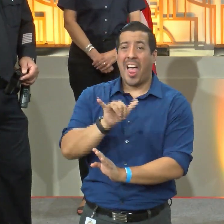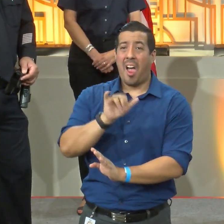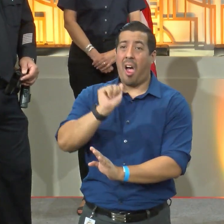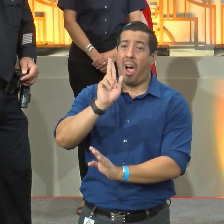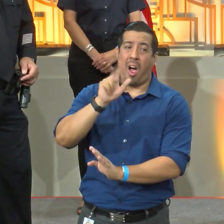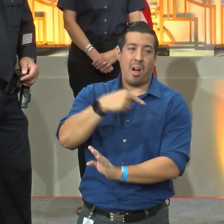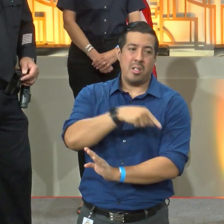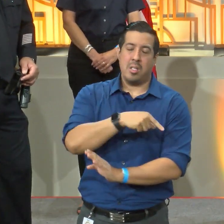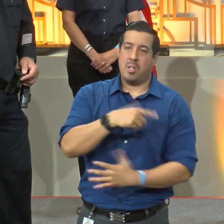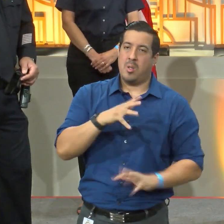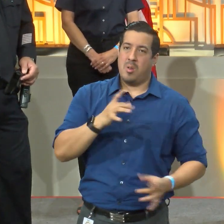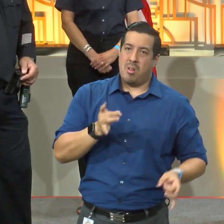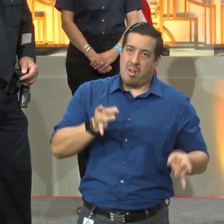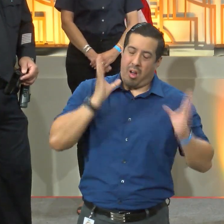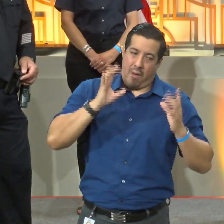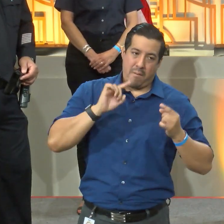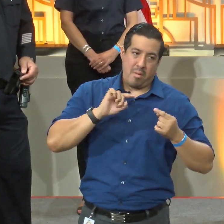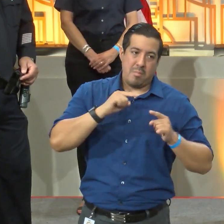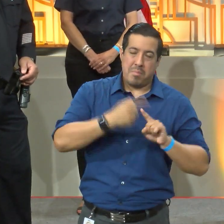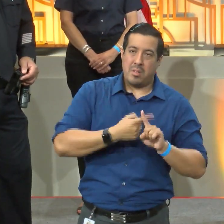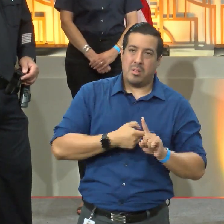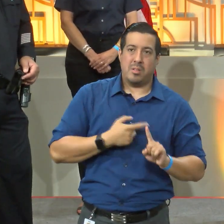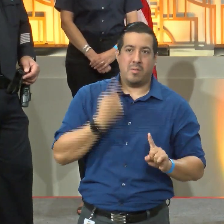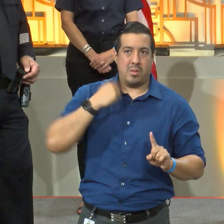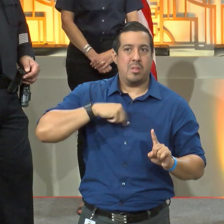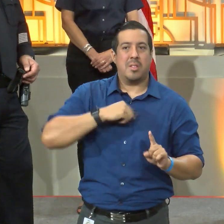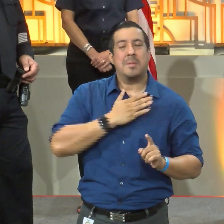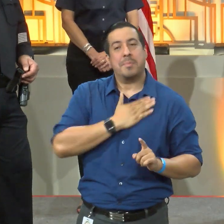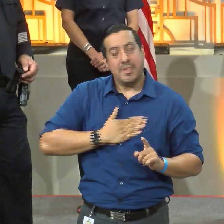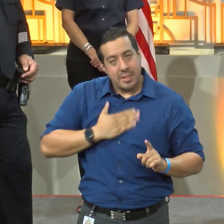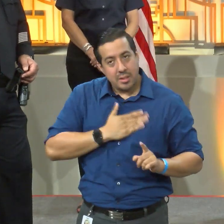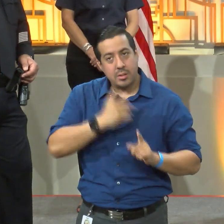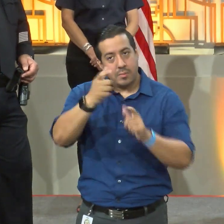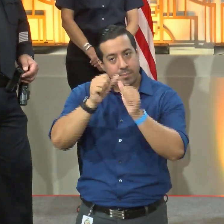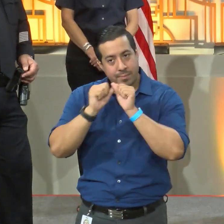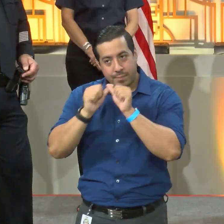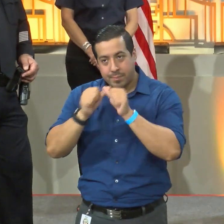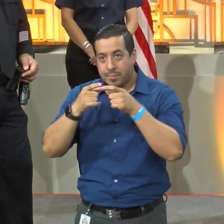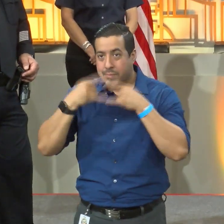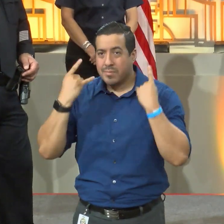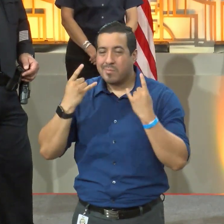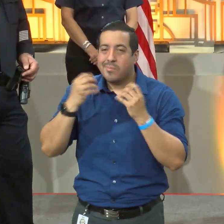months for us. So please, please, please exercise